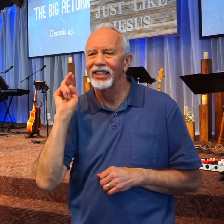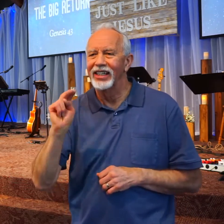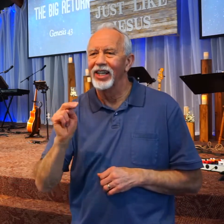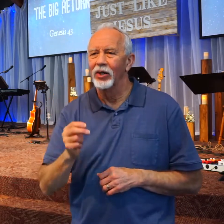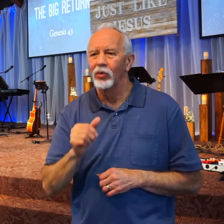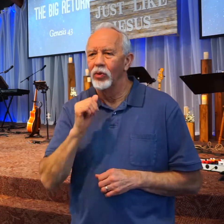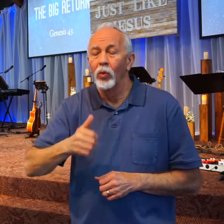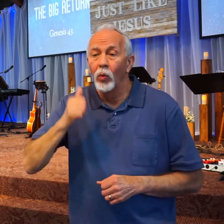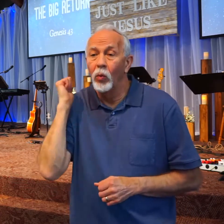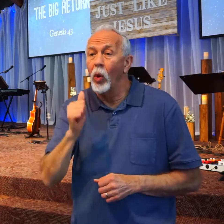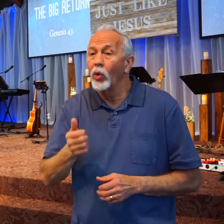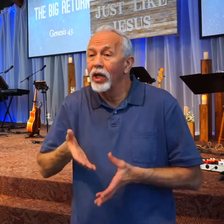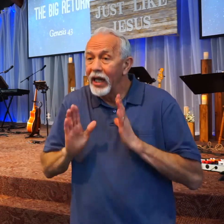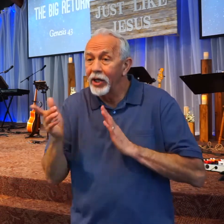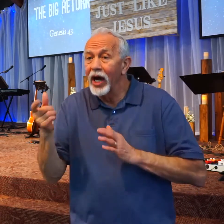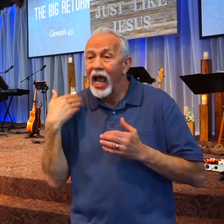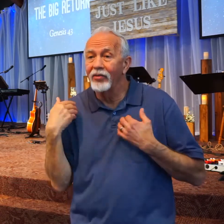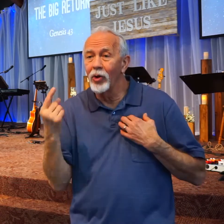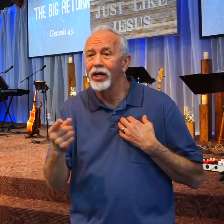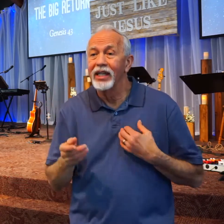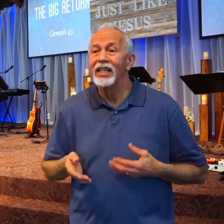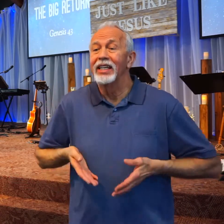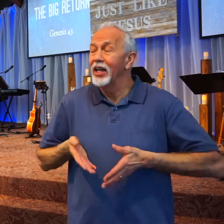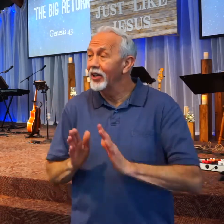Pastor Justin to let Mariah have a little goat?